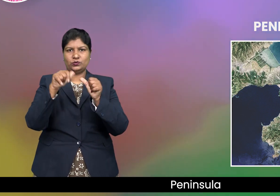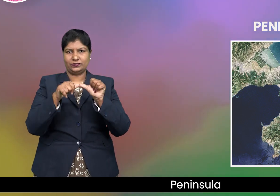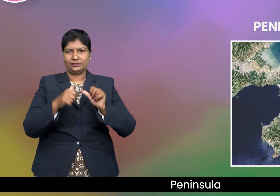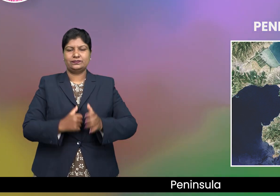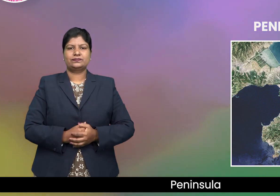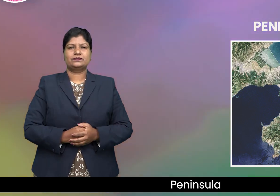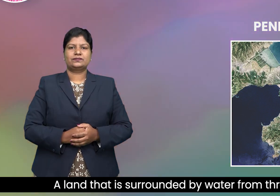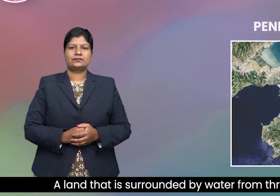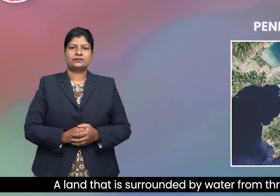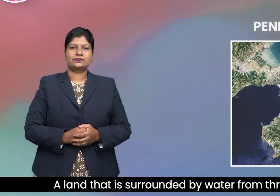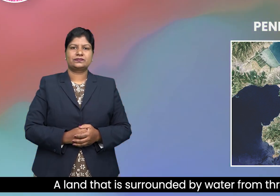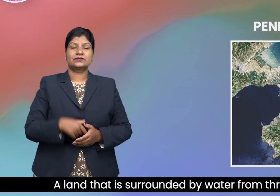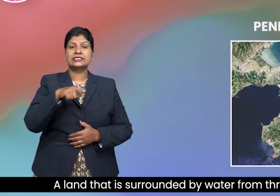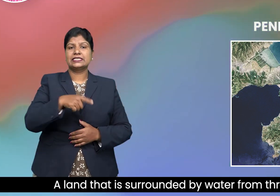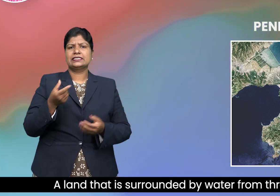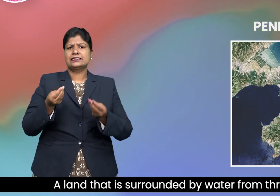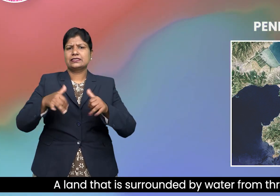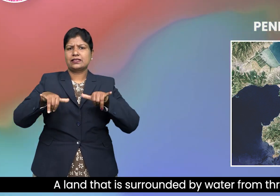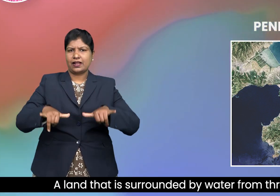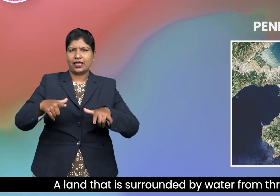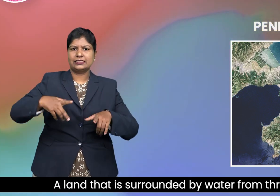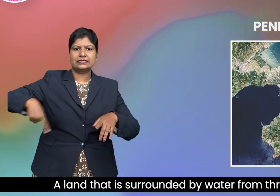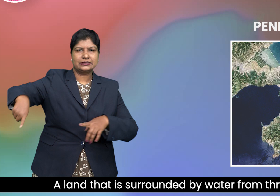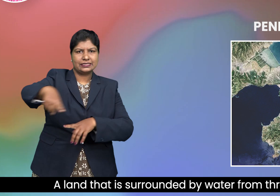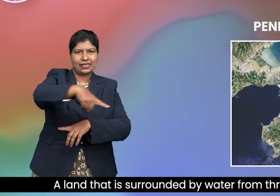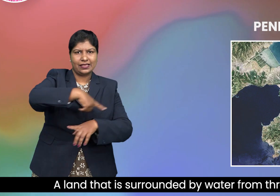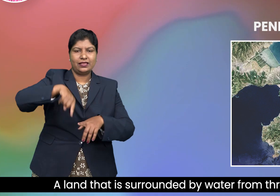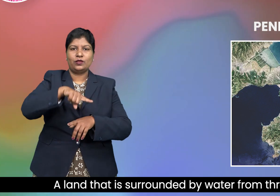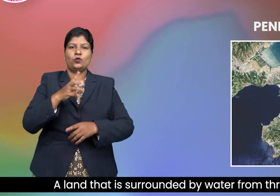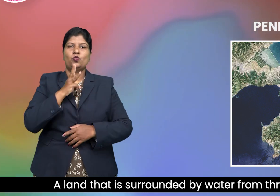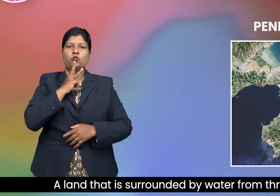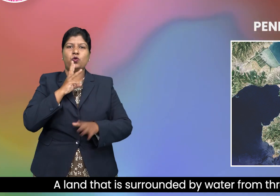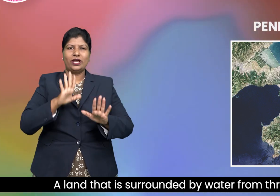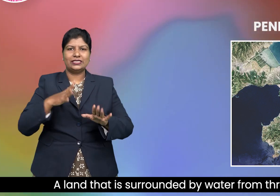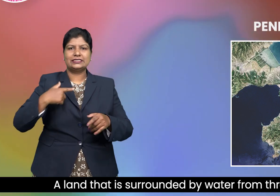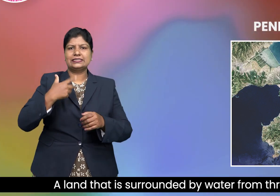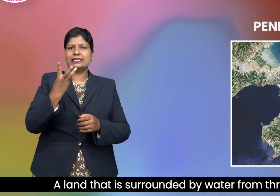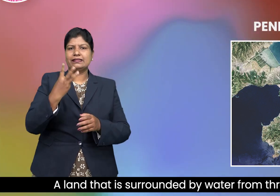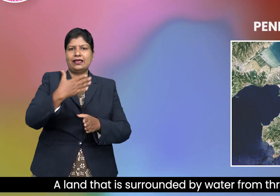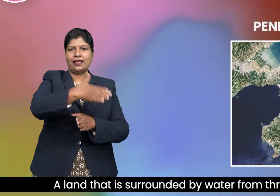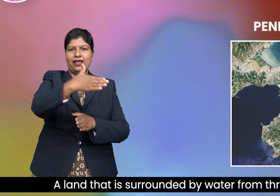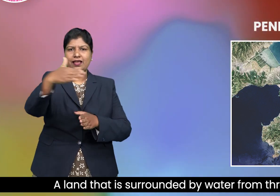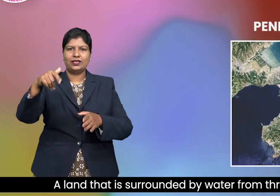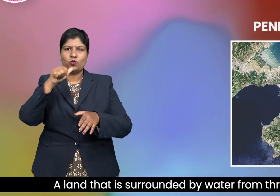peninsular a land that is surrounded by the water from three sides